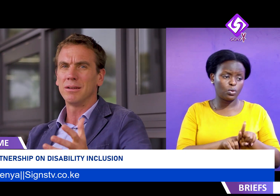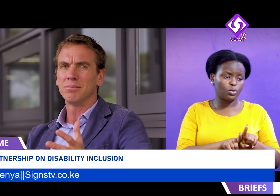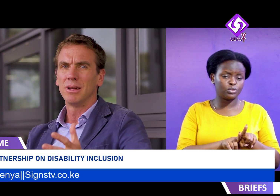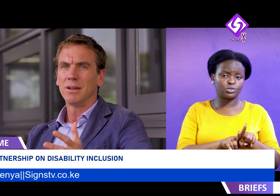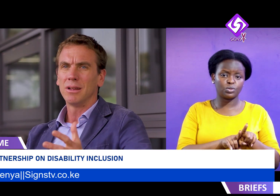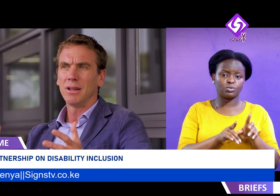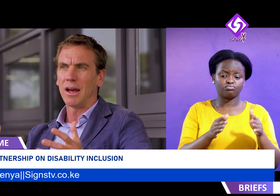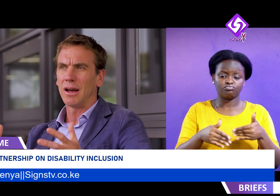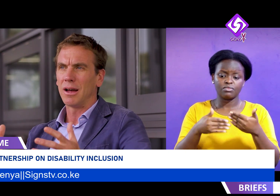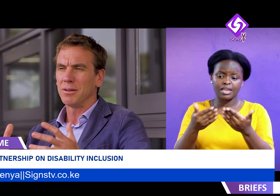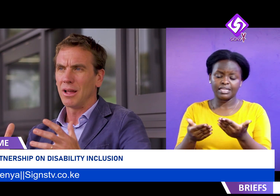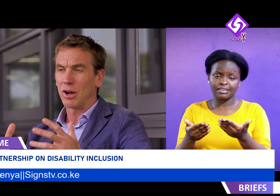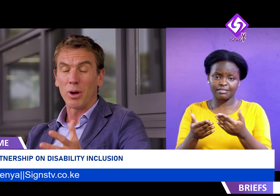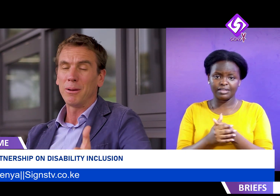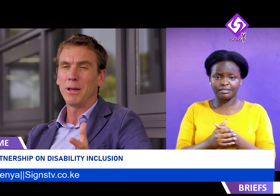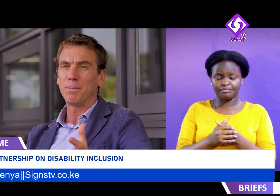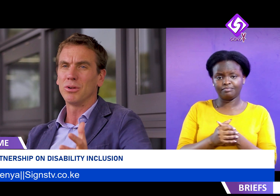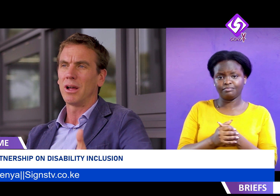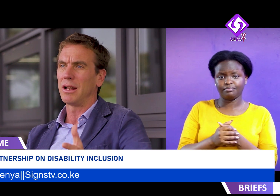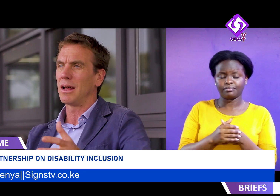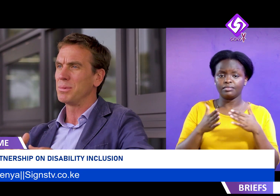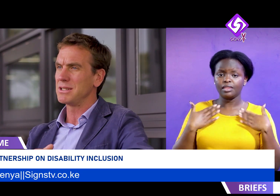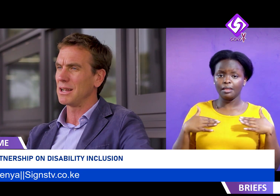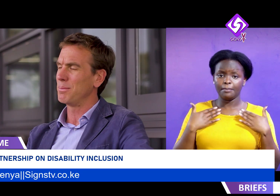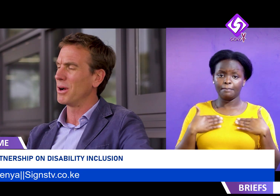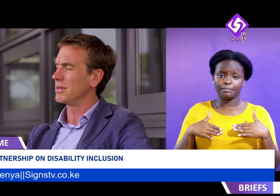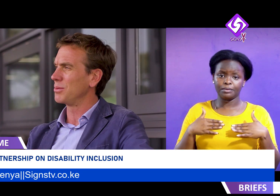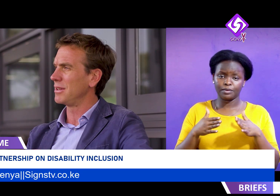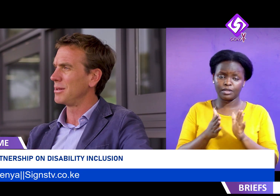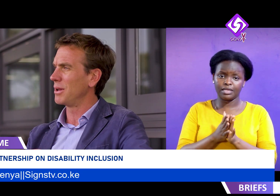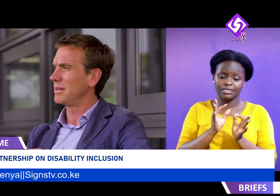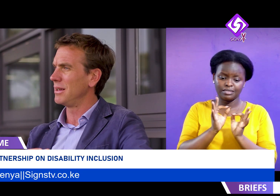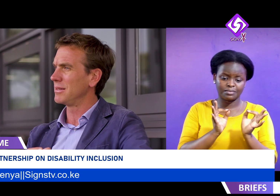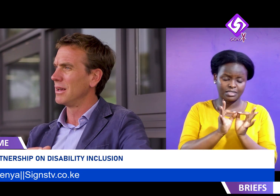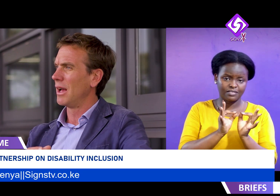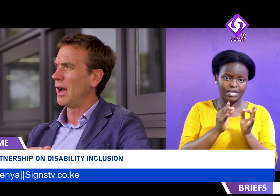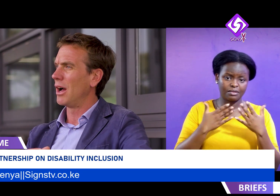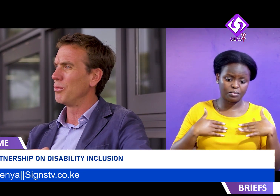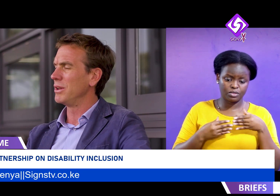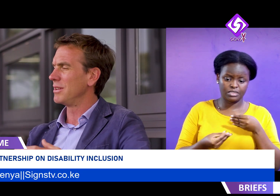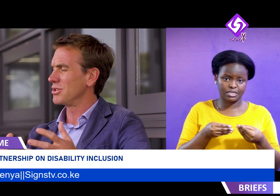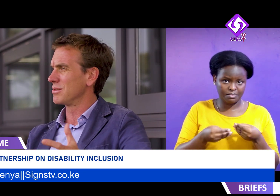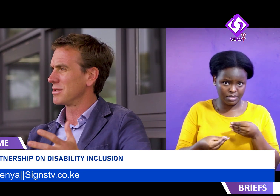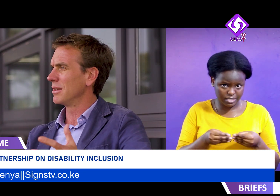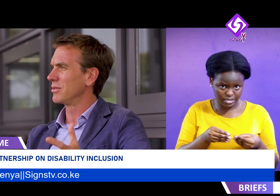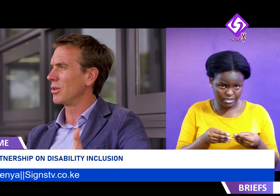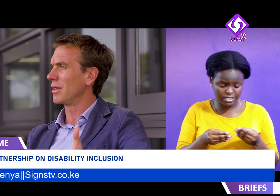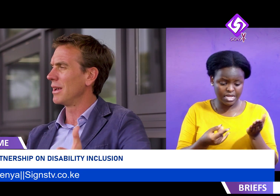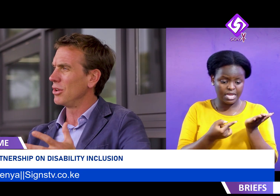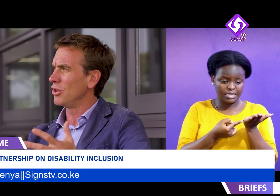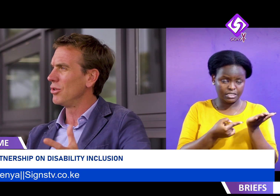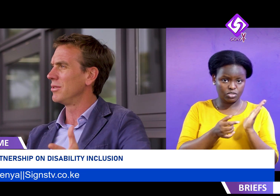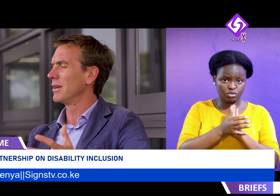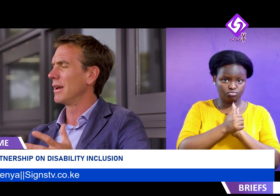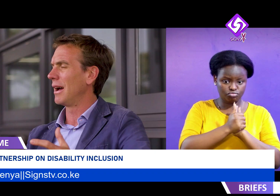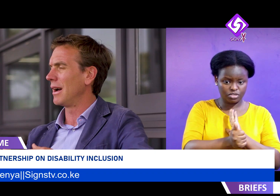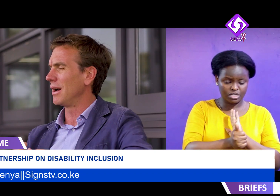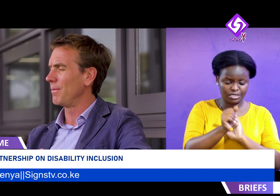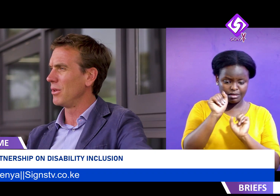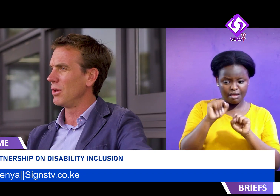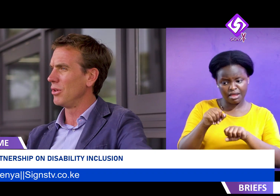equipping people, and particularly persons with disabilities, with digital skills so that they can